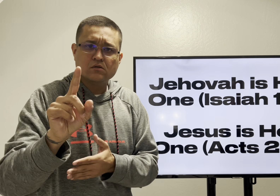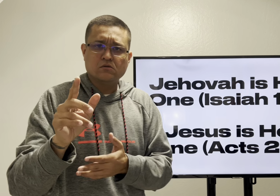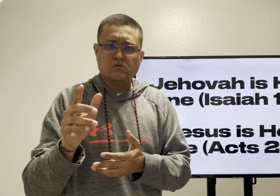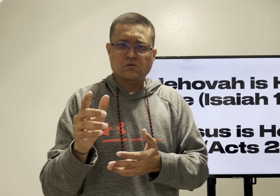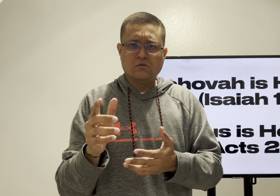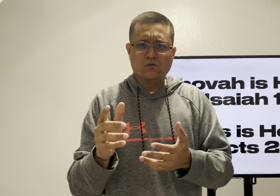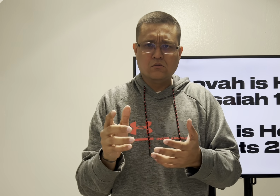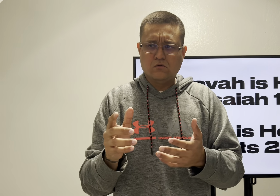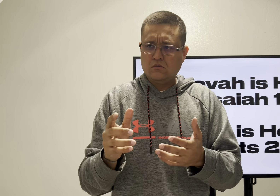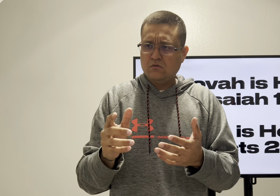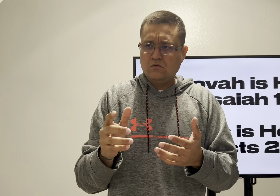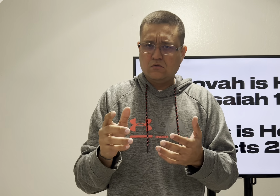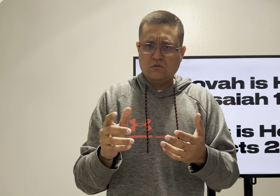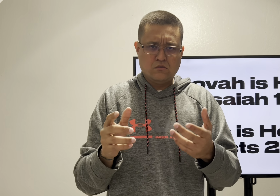Jesus is Holy One.